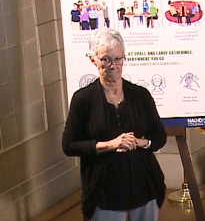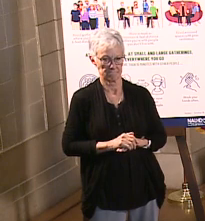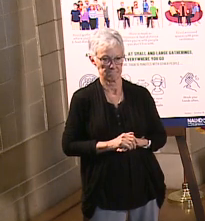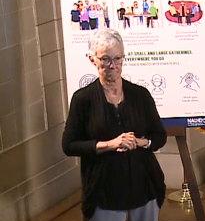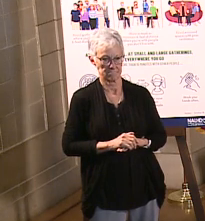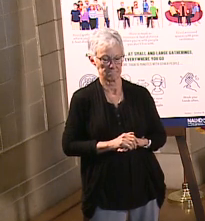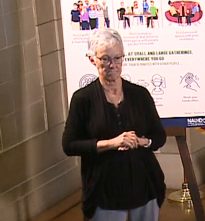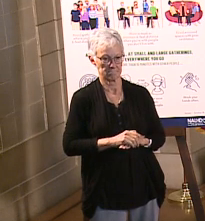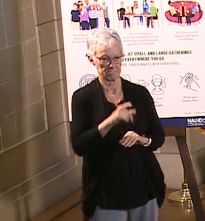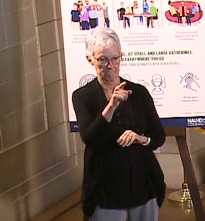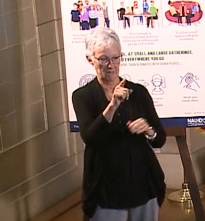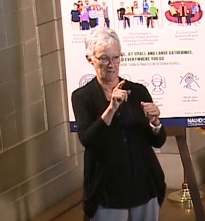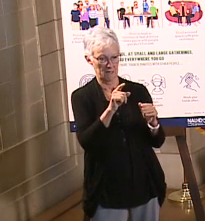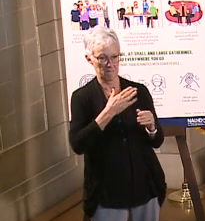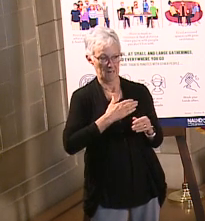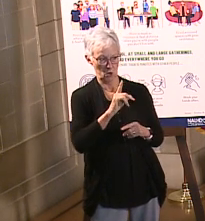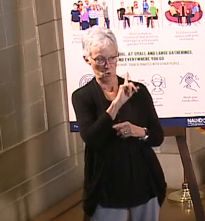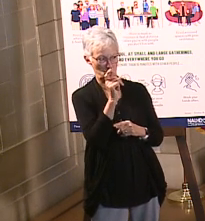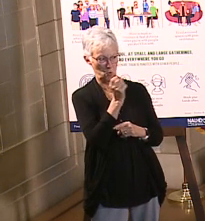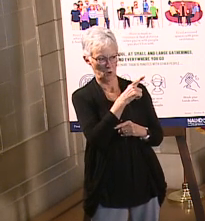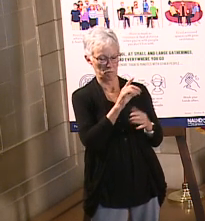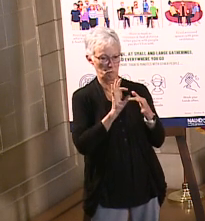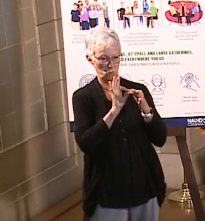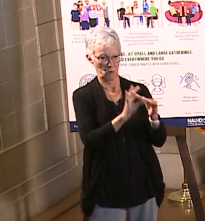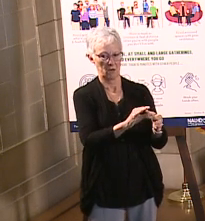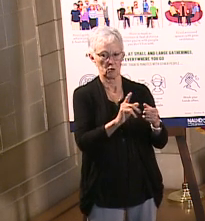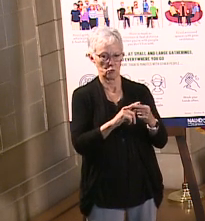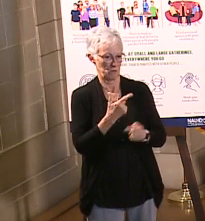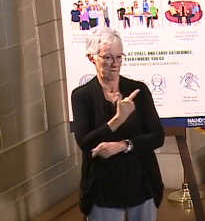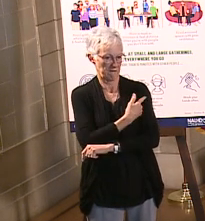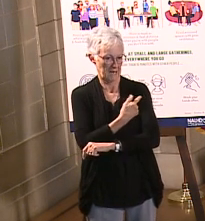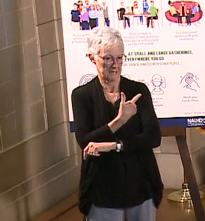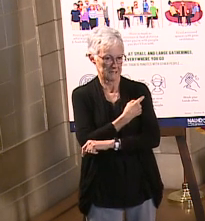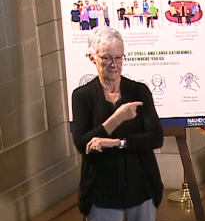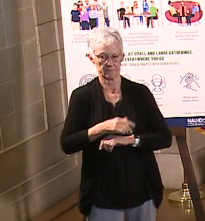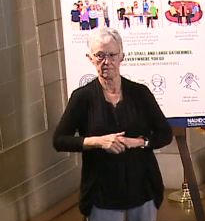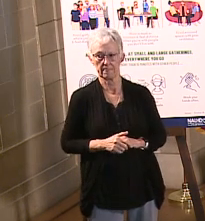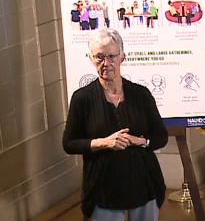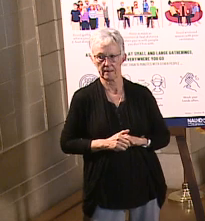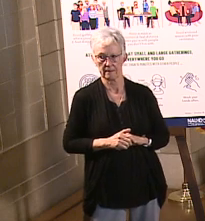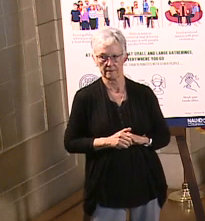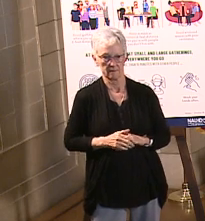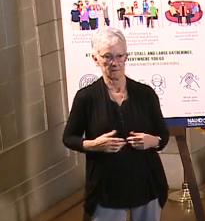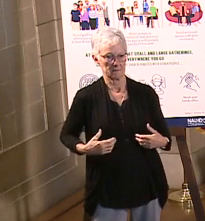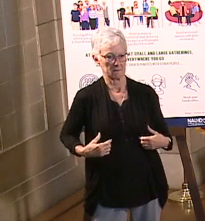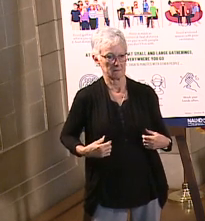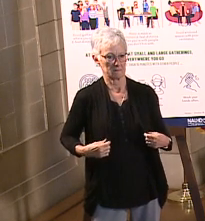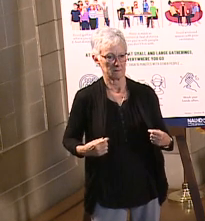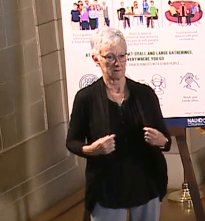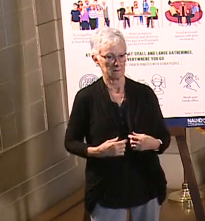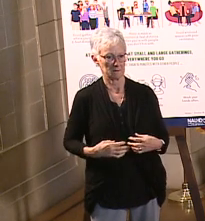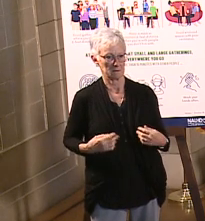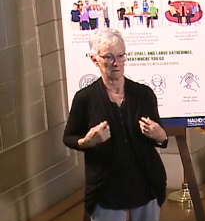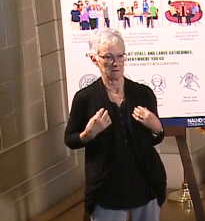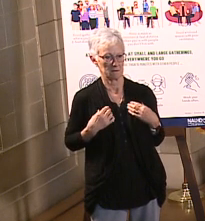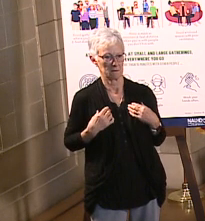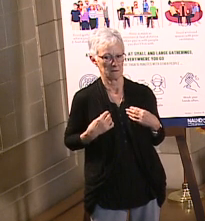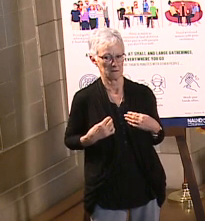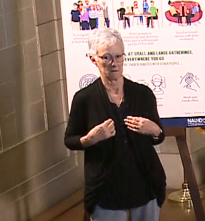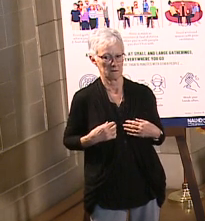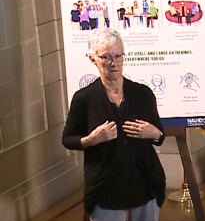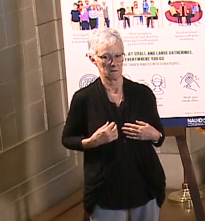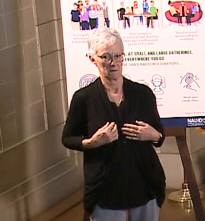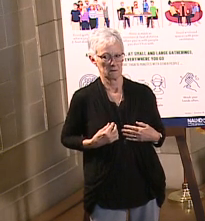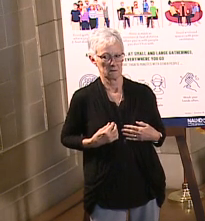On the vaccine, how soon before the first people might actually get a vaccine,